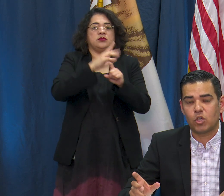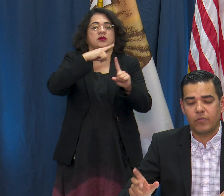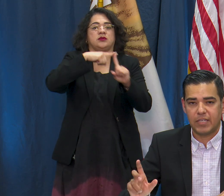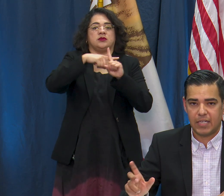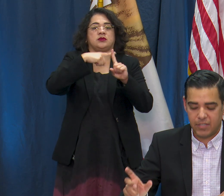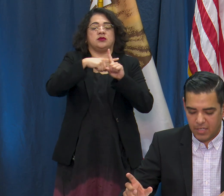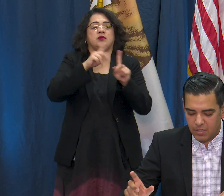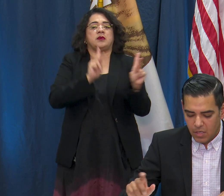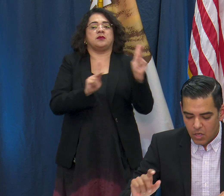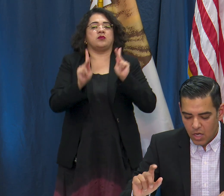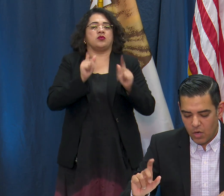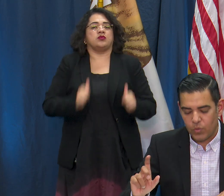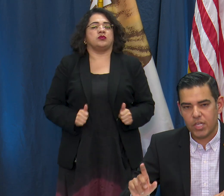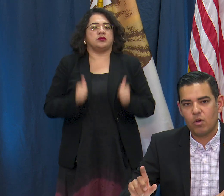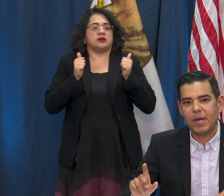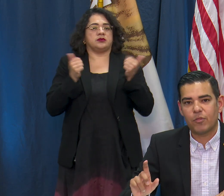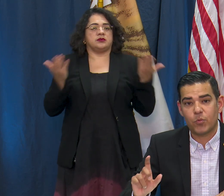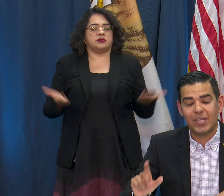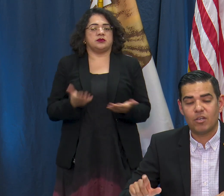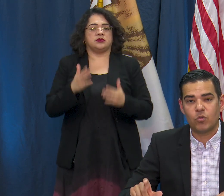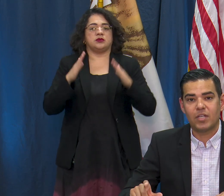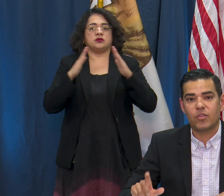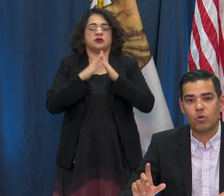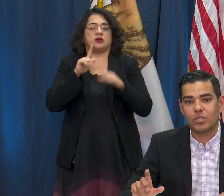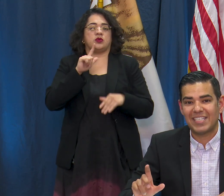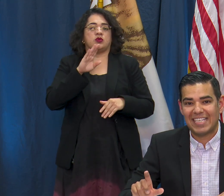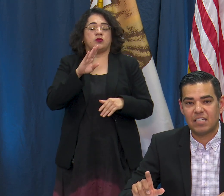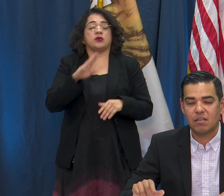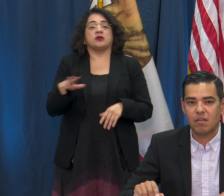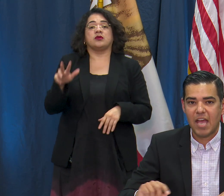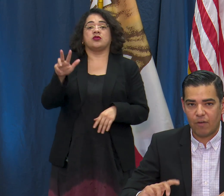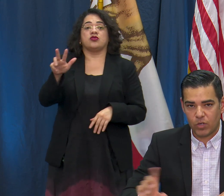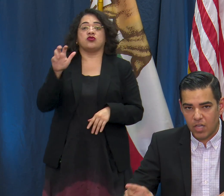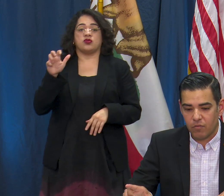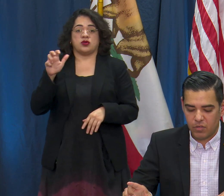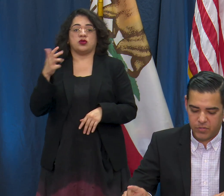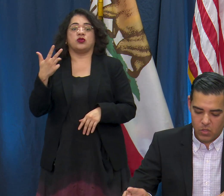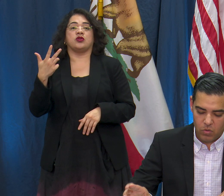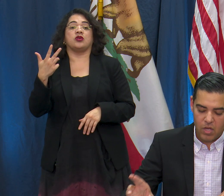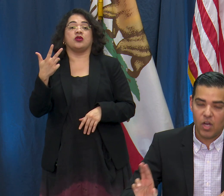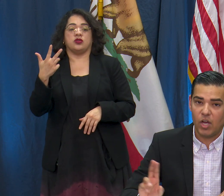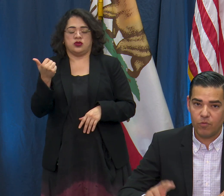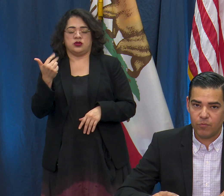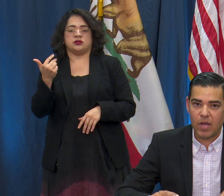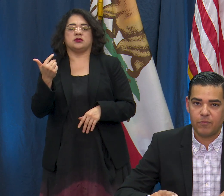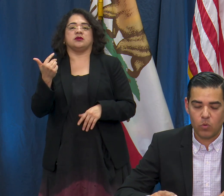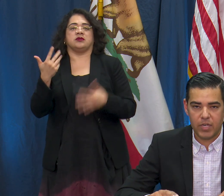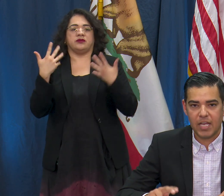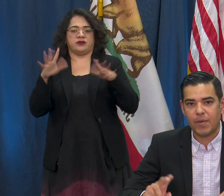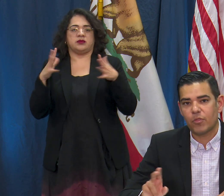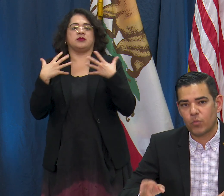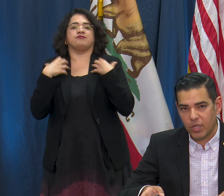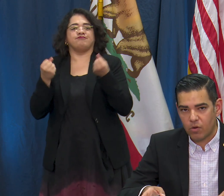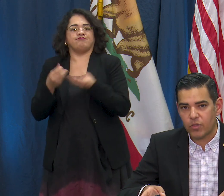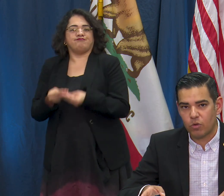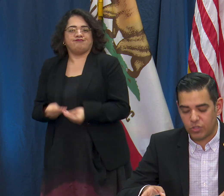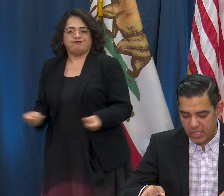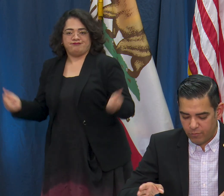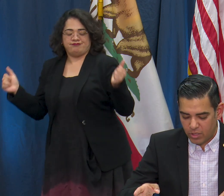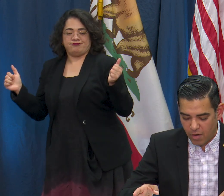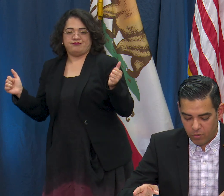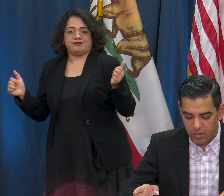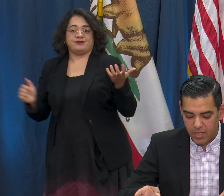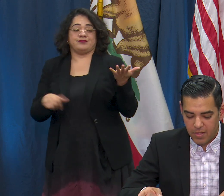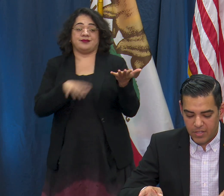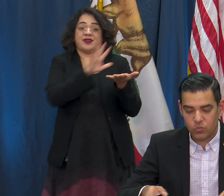positive for COVID-19. We know about 313 have recovered. So of the 540, about 313